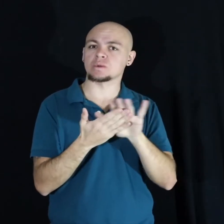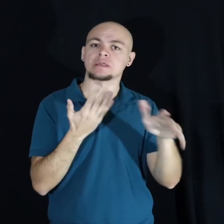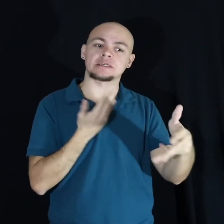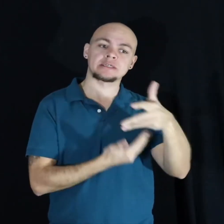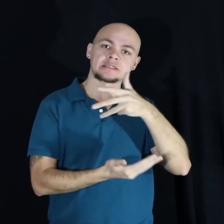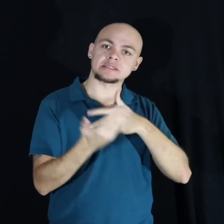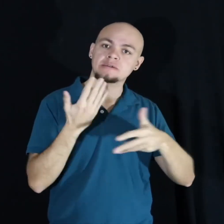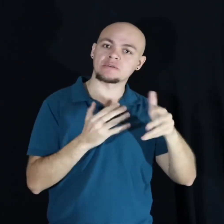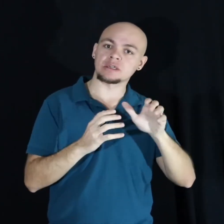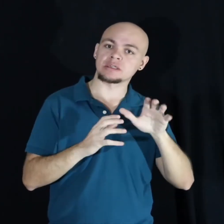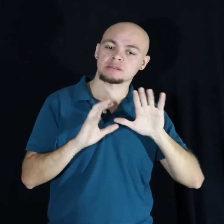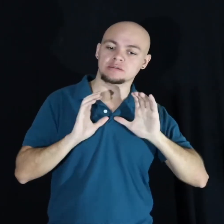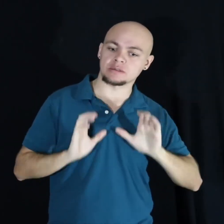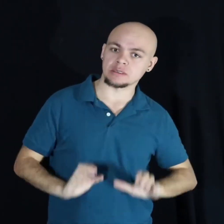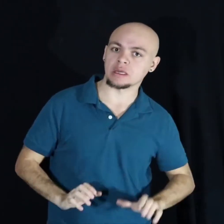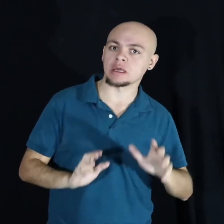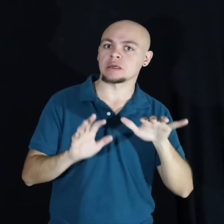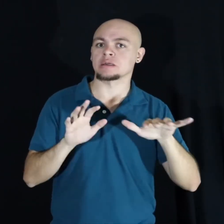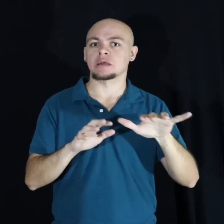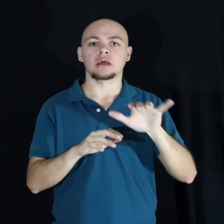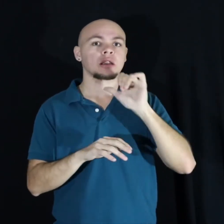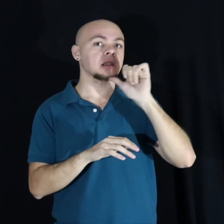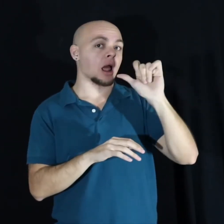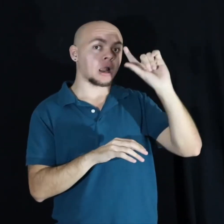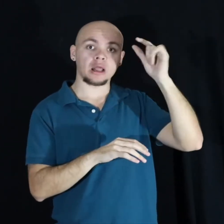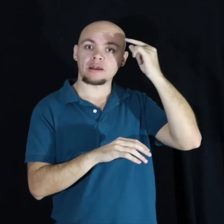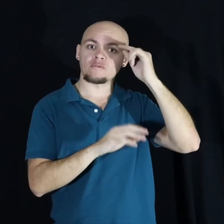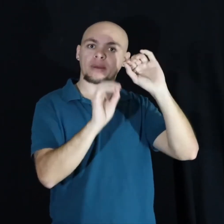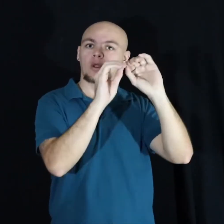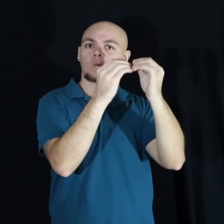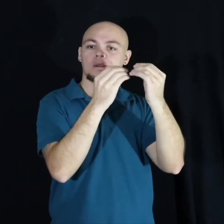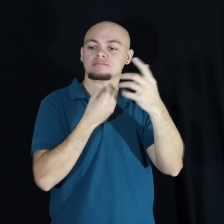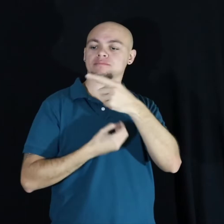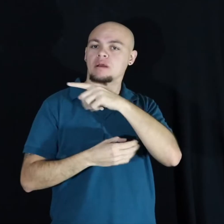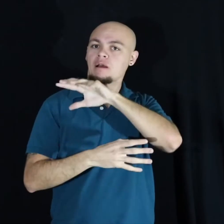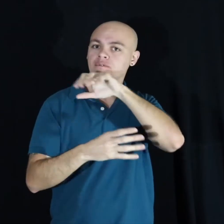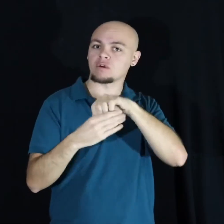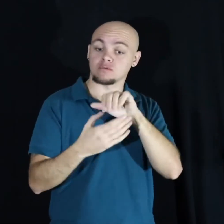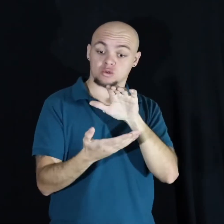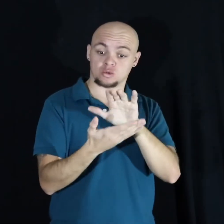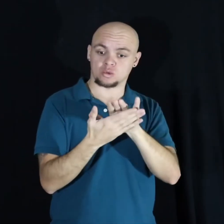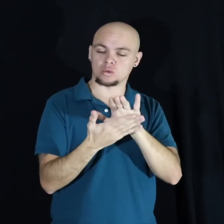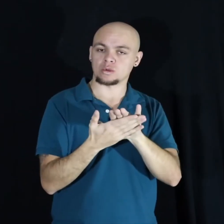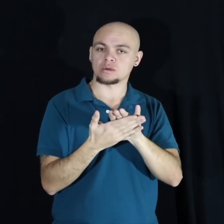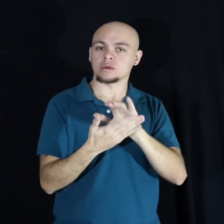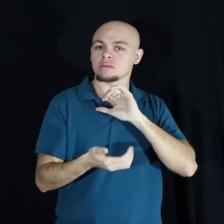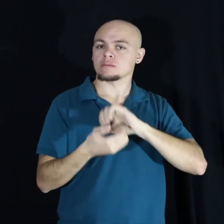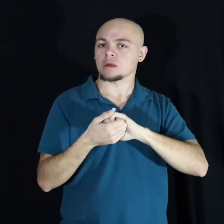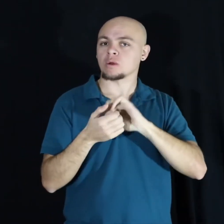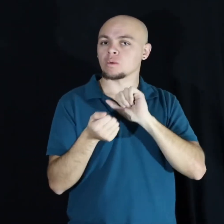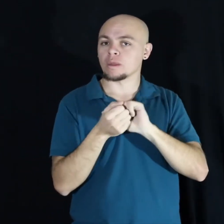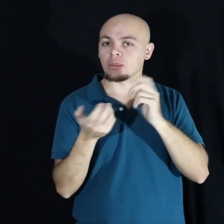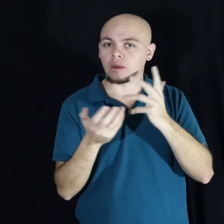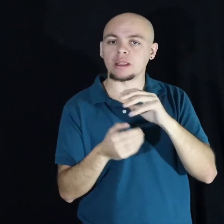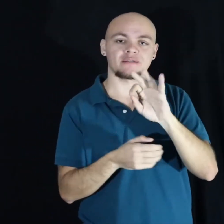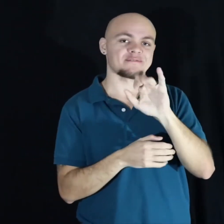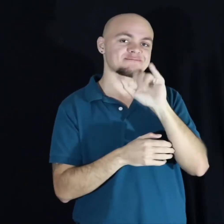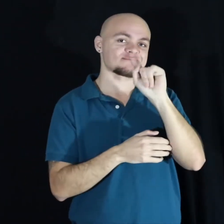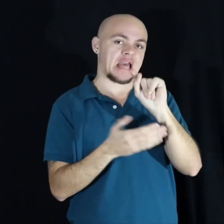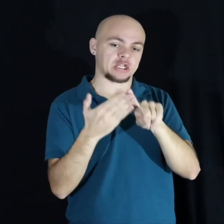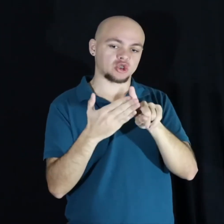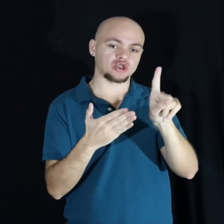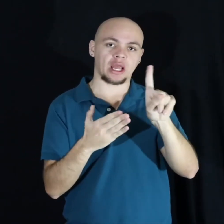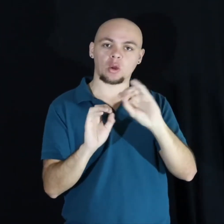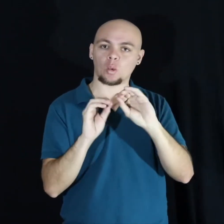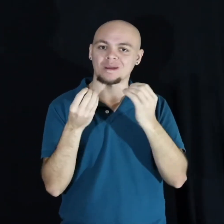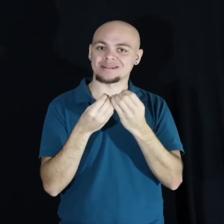society, non-governmental organizations got involved. Schools, for example, began to partner with fact-checking organizations